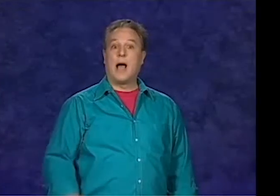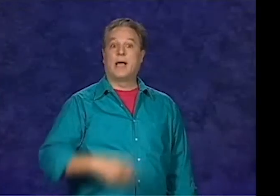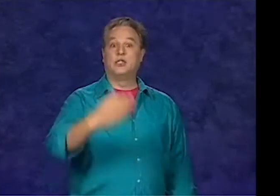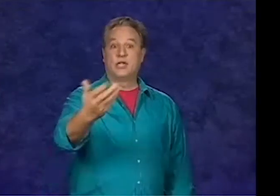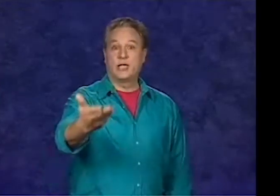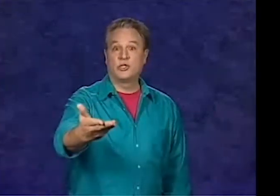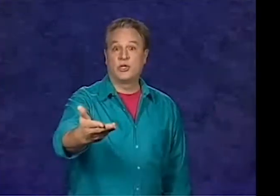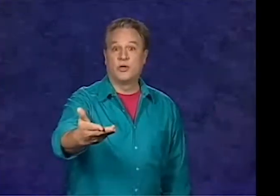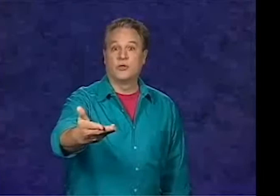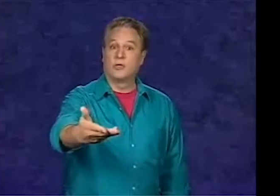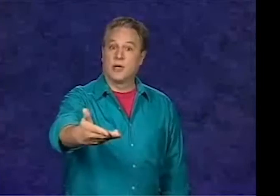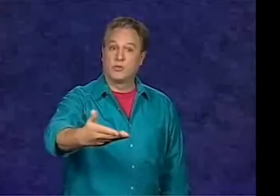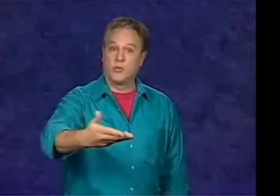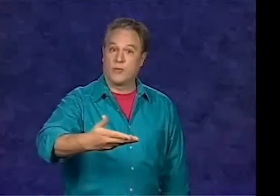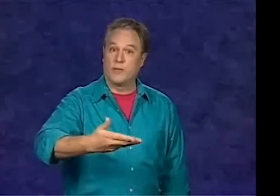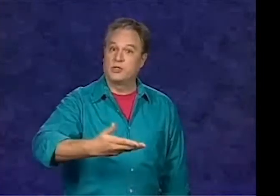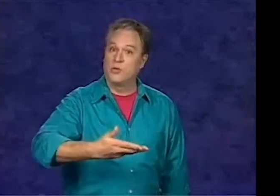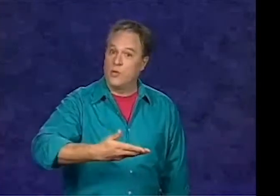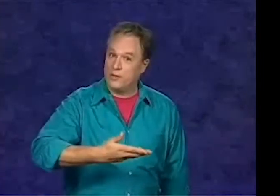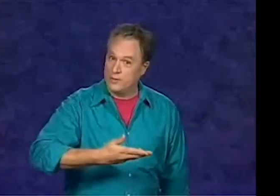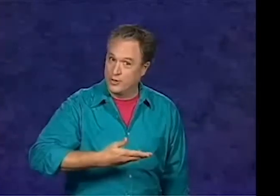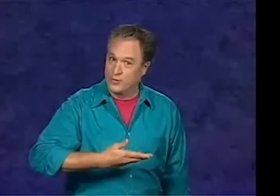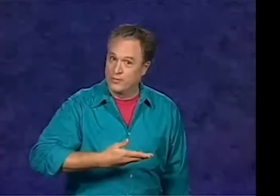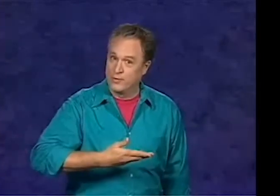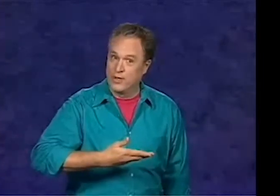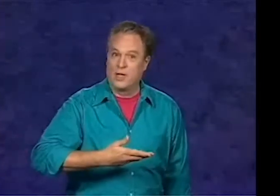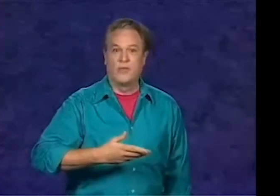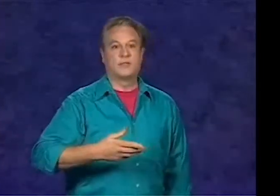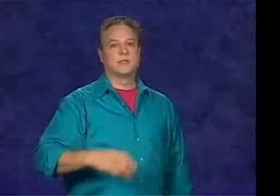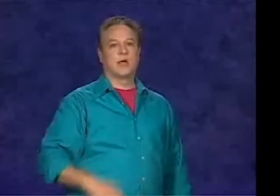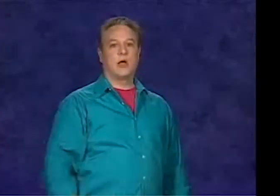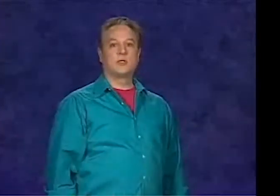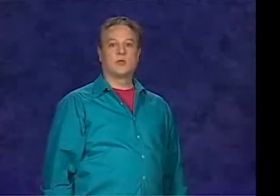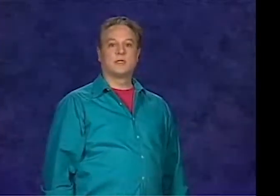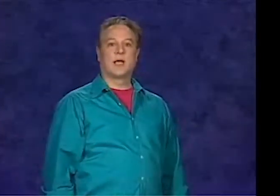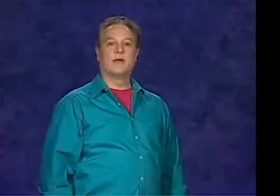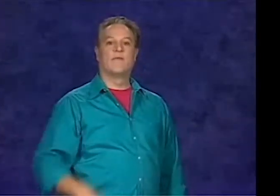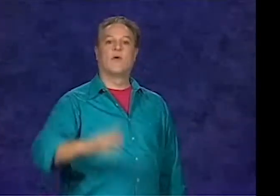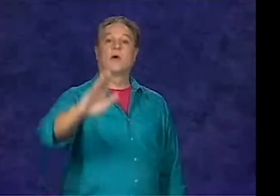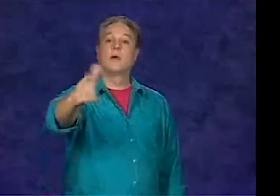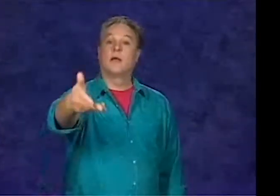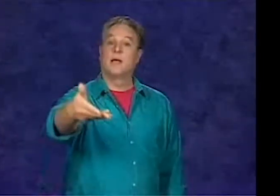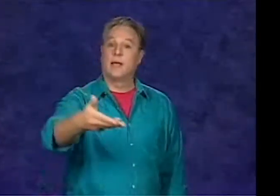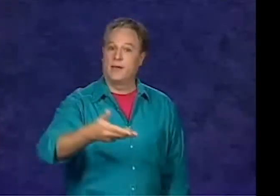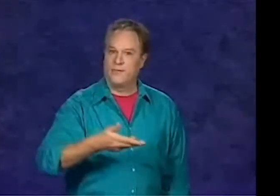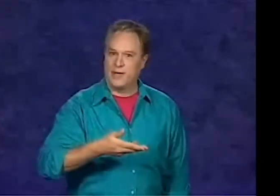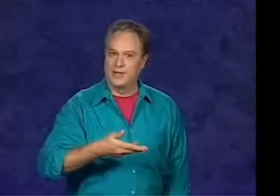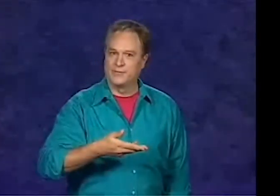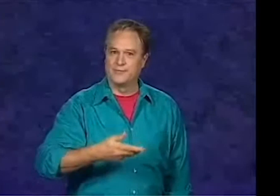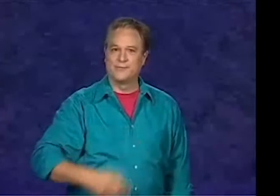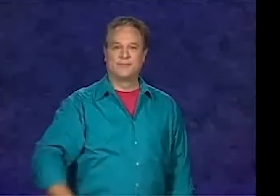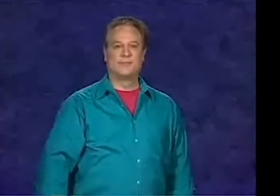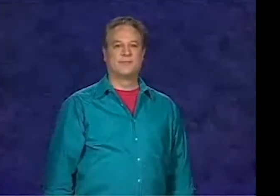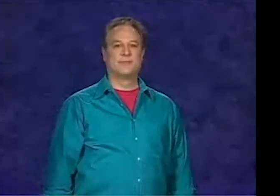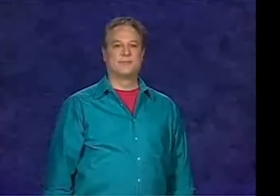I gesture you to come toward me to welcome you. This is also the sign for invite.